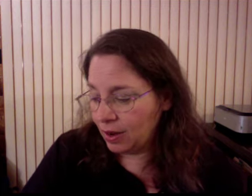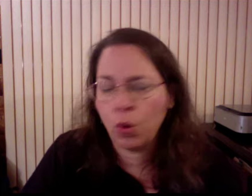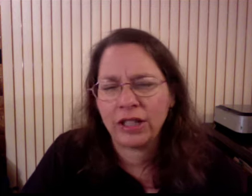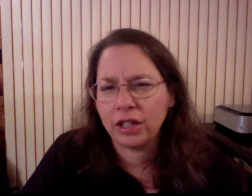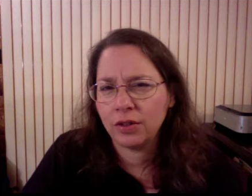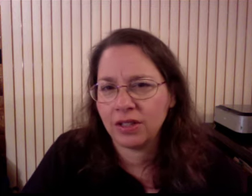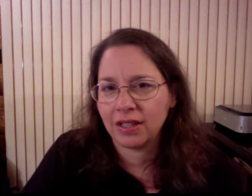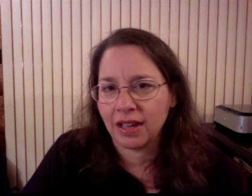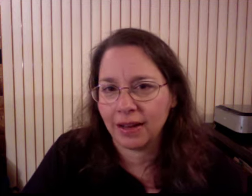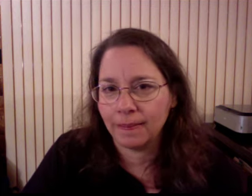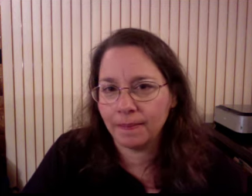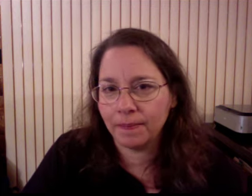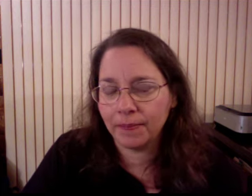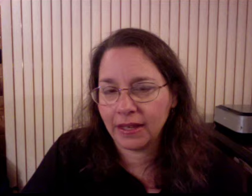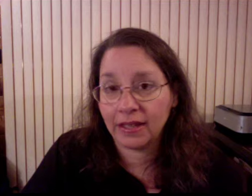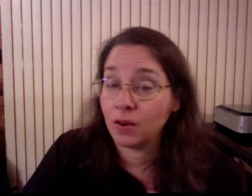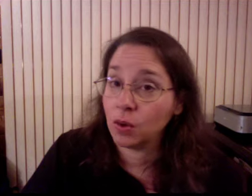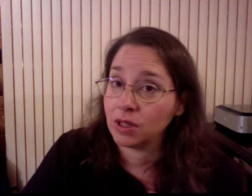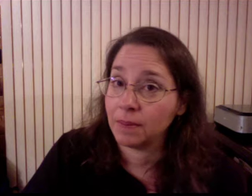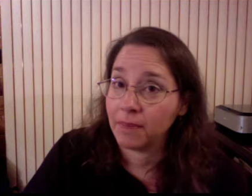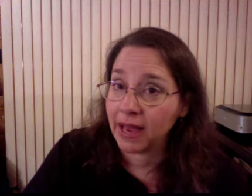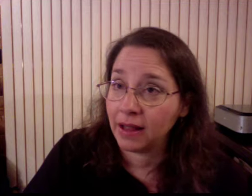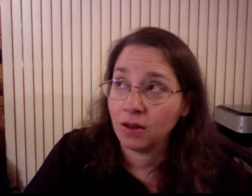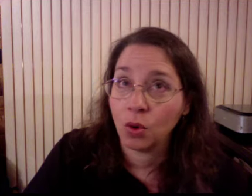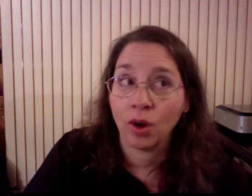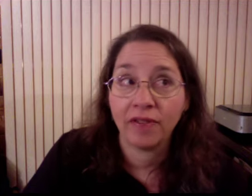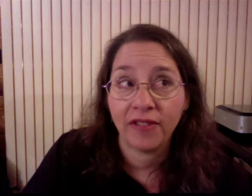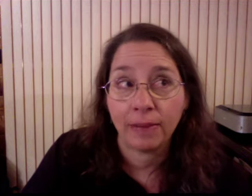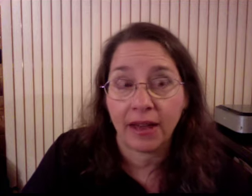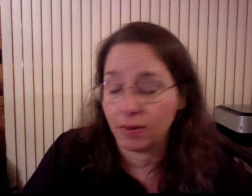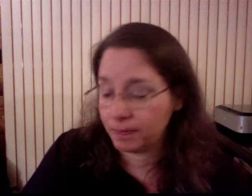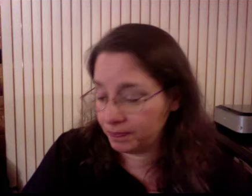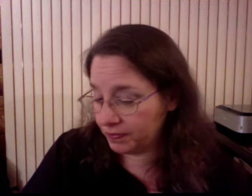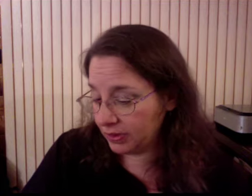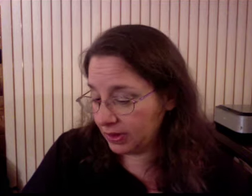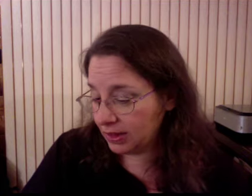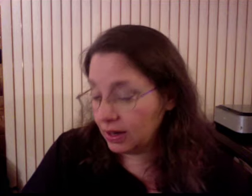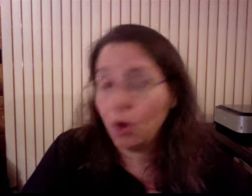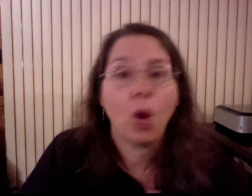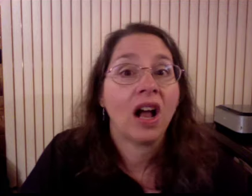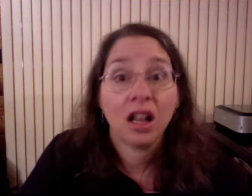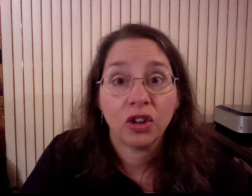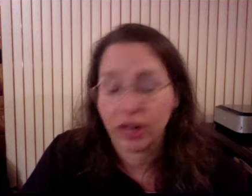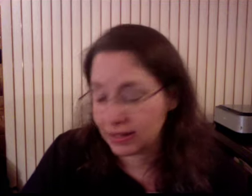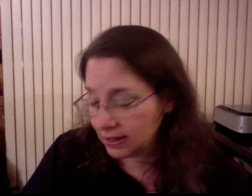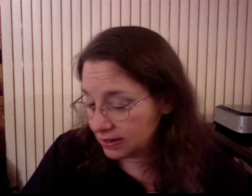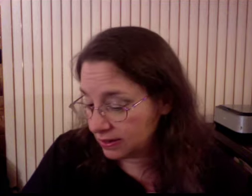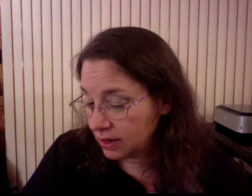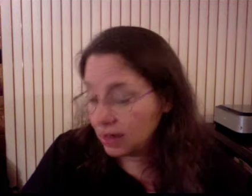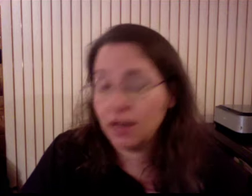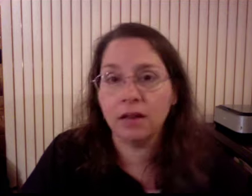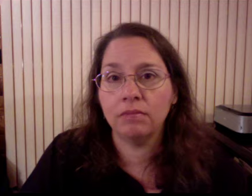What do you see? Is the horse a male or a female? What color is it? Is